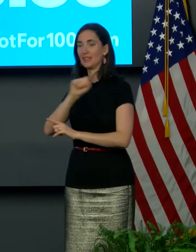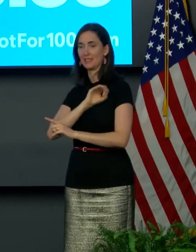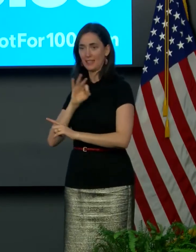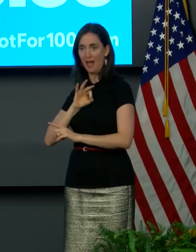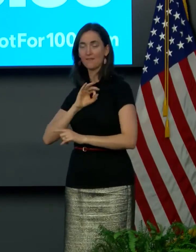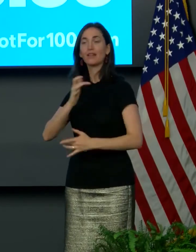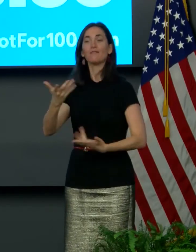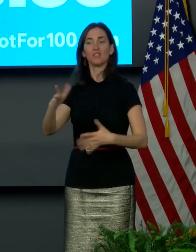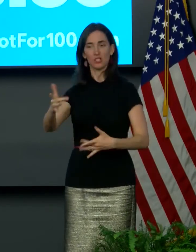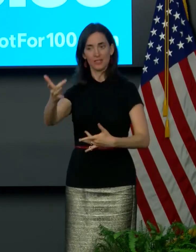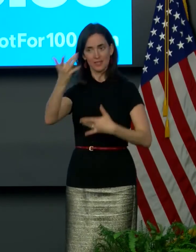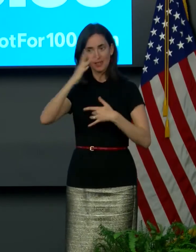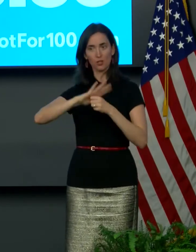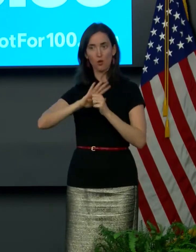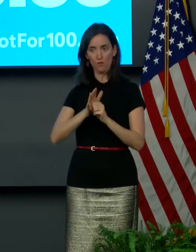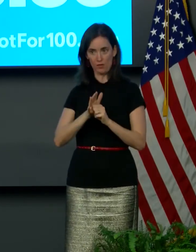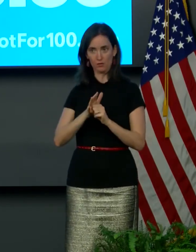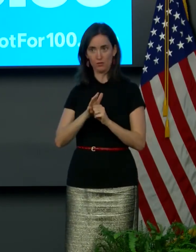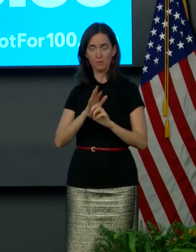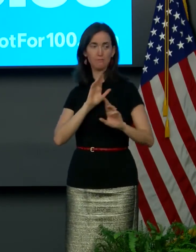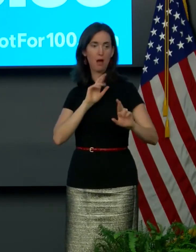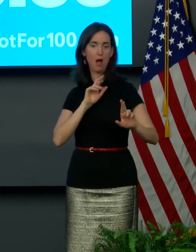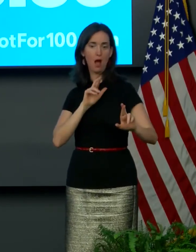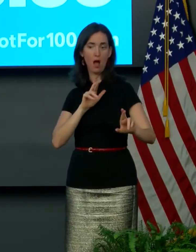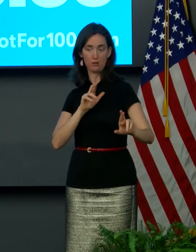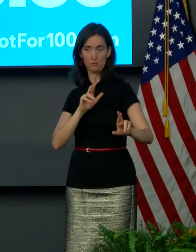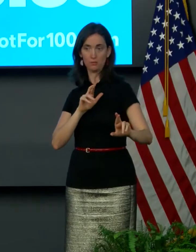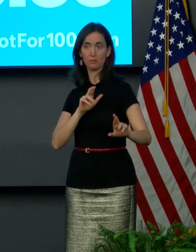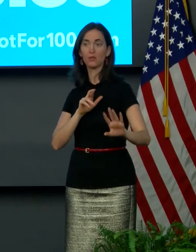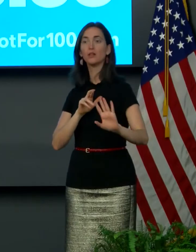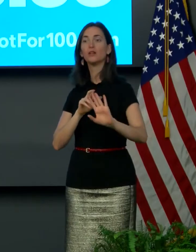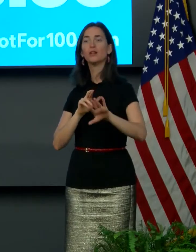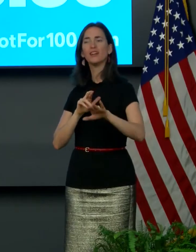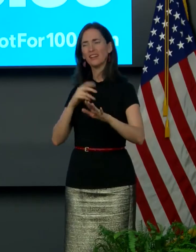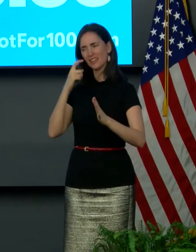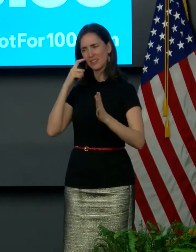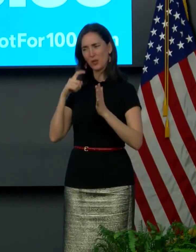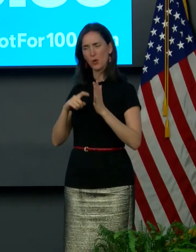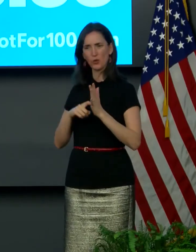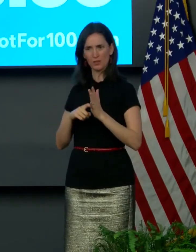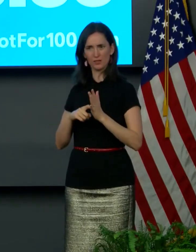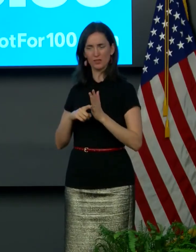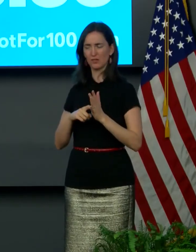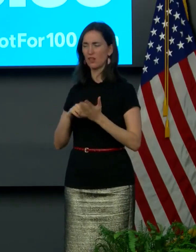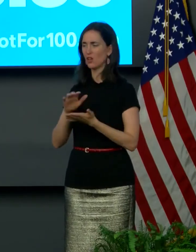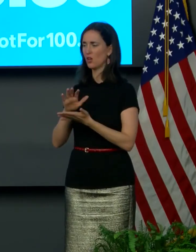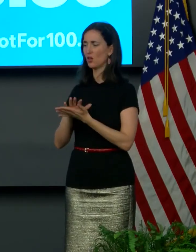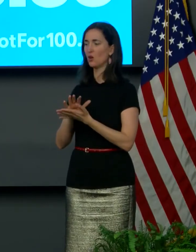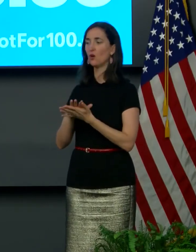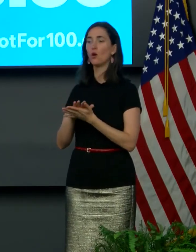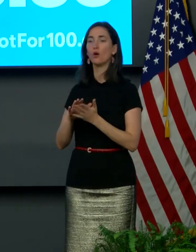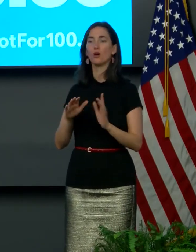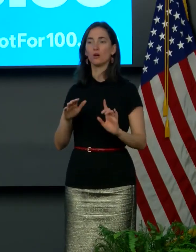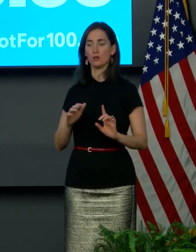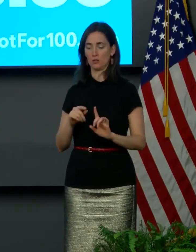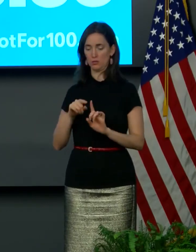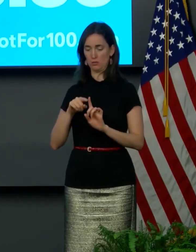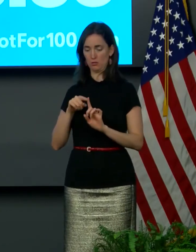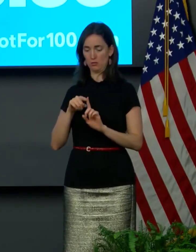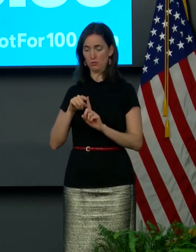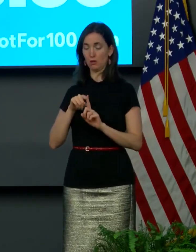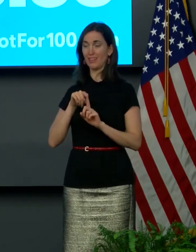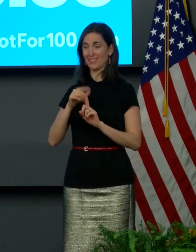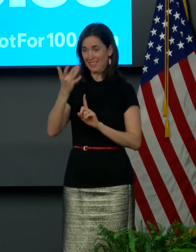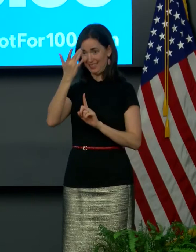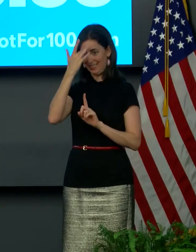of COVID-19. And when you look at the close contacts, there are 23,000 close contacts who've had to leave